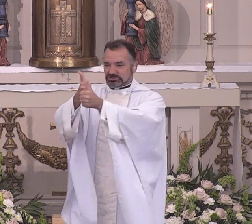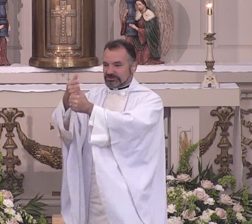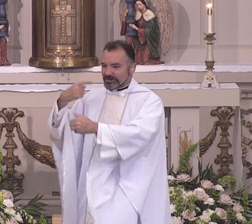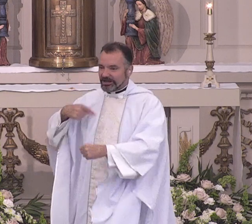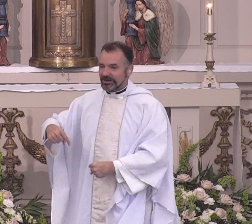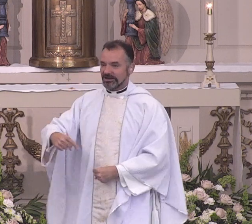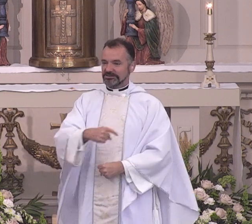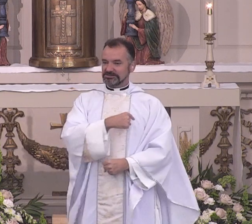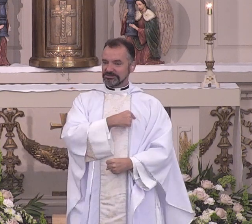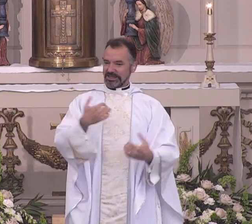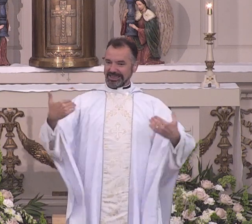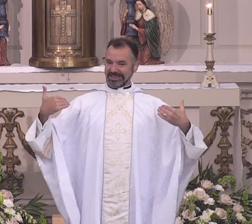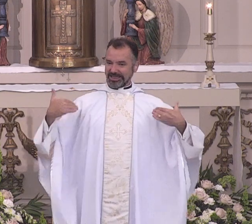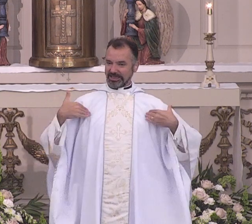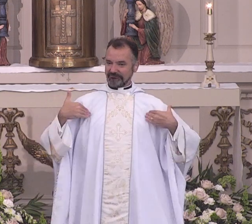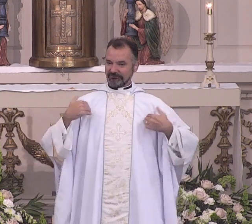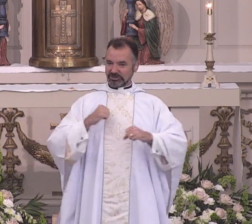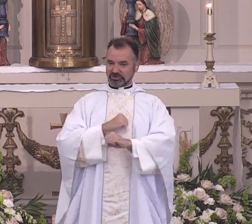uniform.